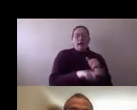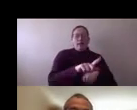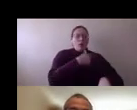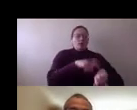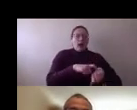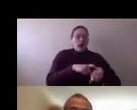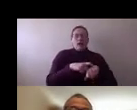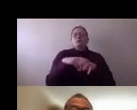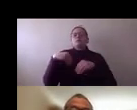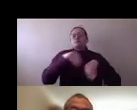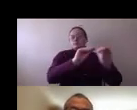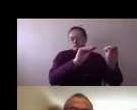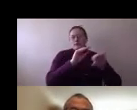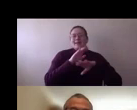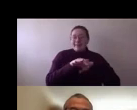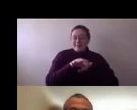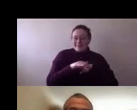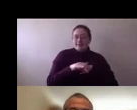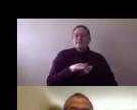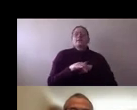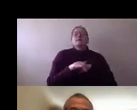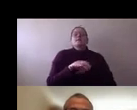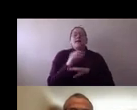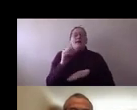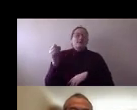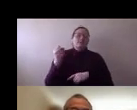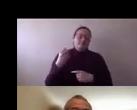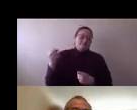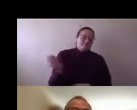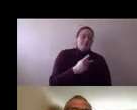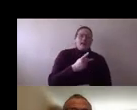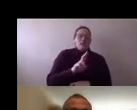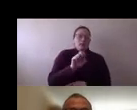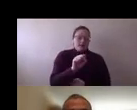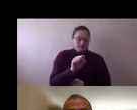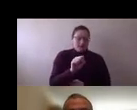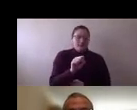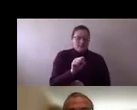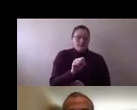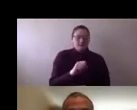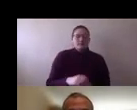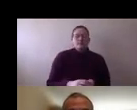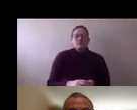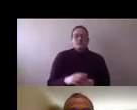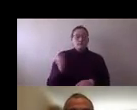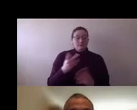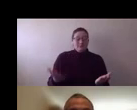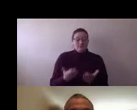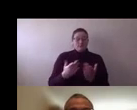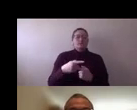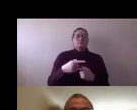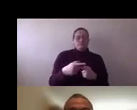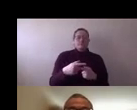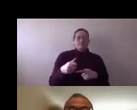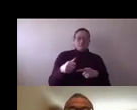England and then eventually came back to the US, where she practiced as